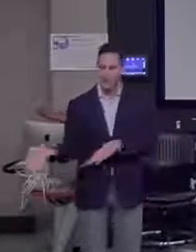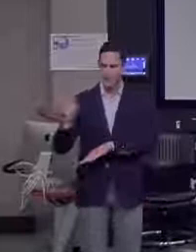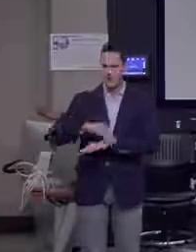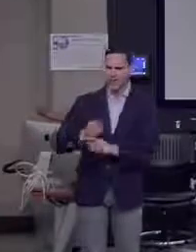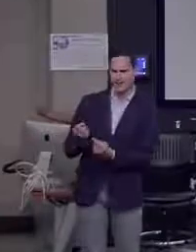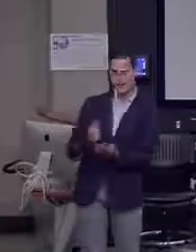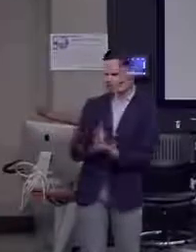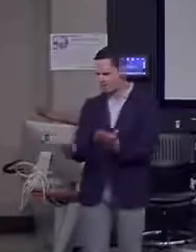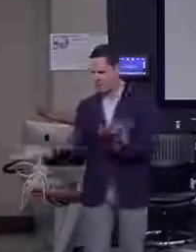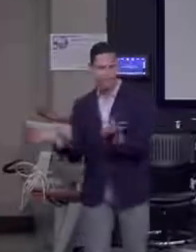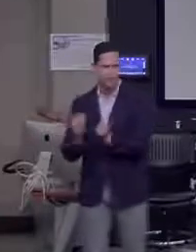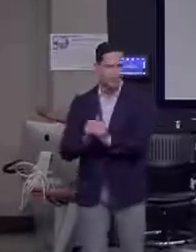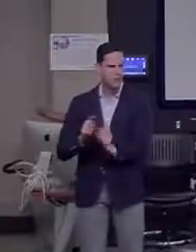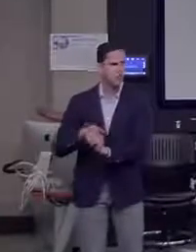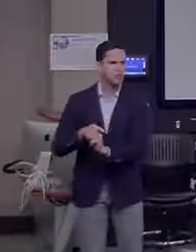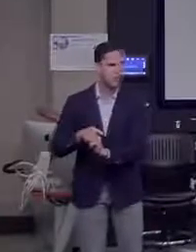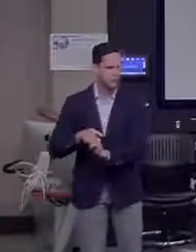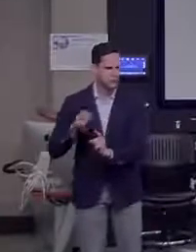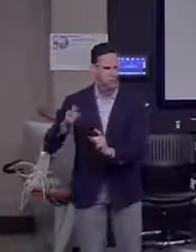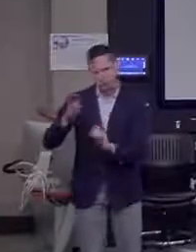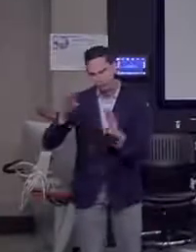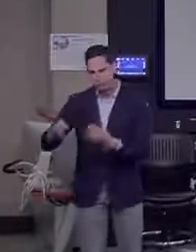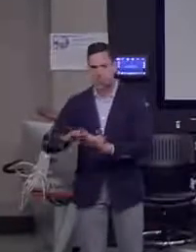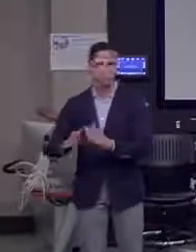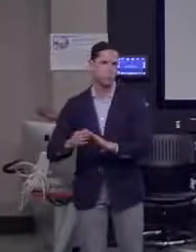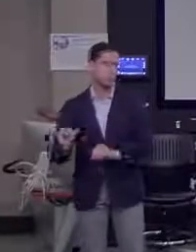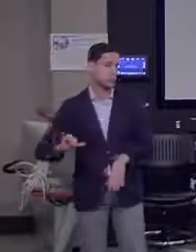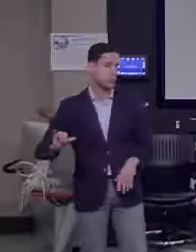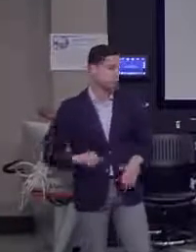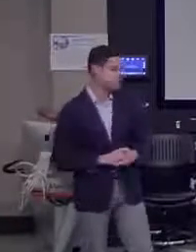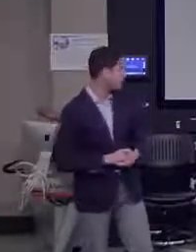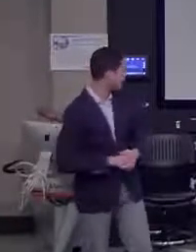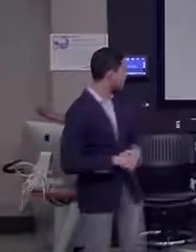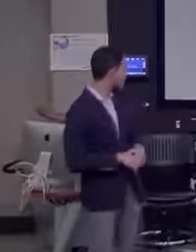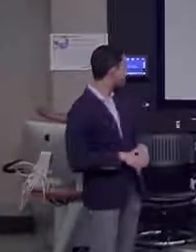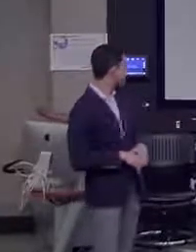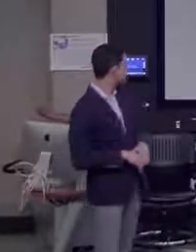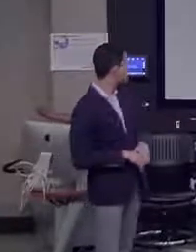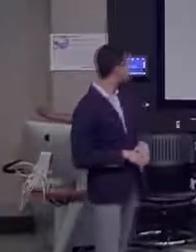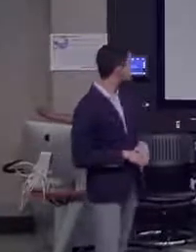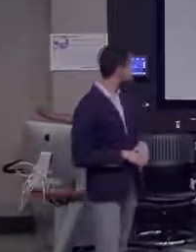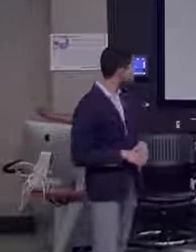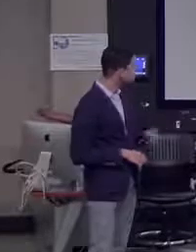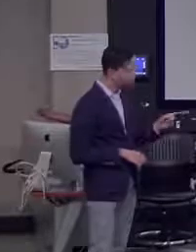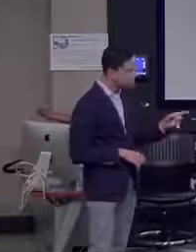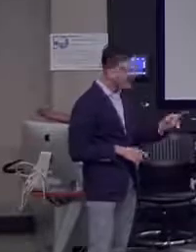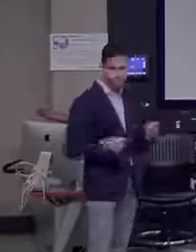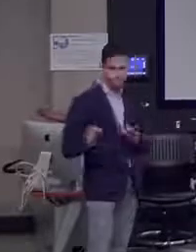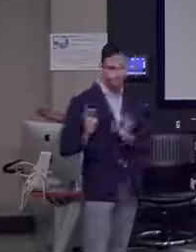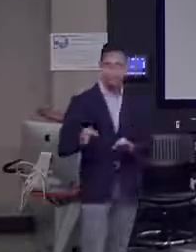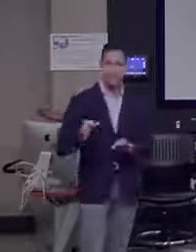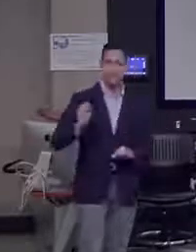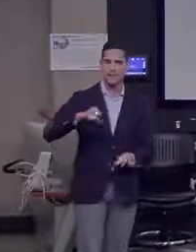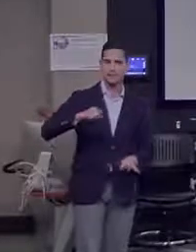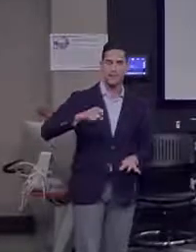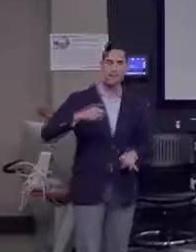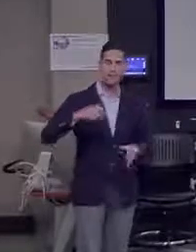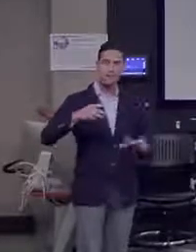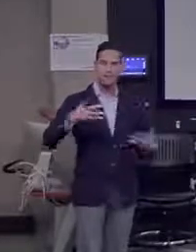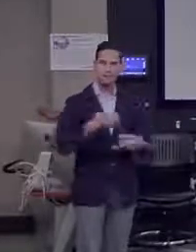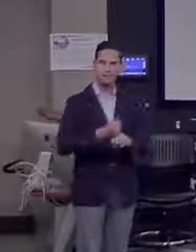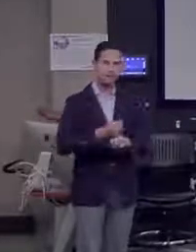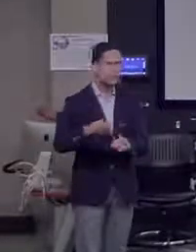start thinking about communities as well. Absolutely. So the field of psychology, as you